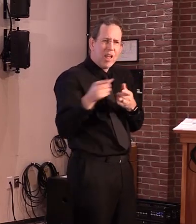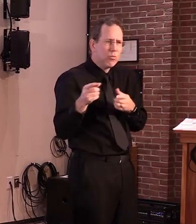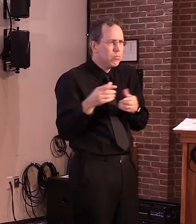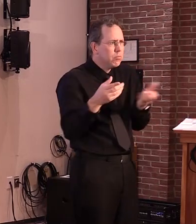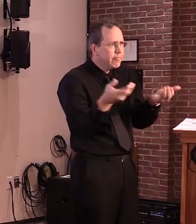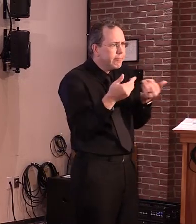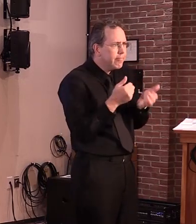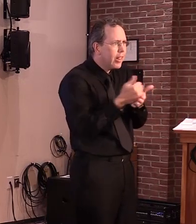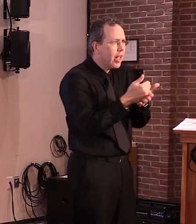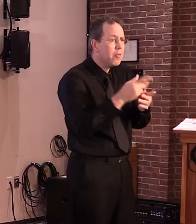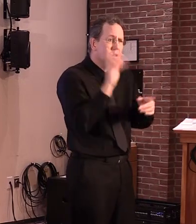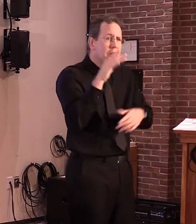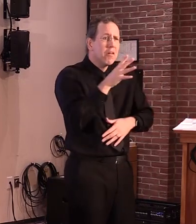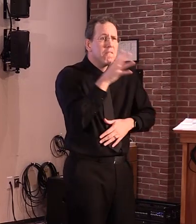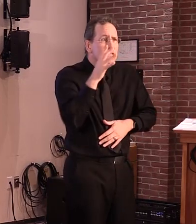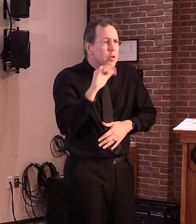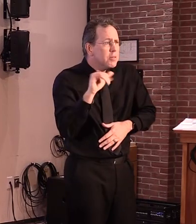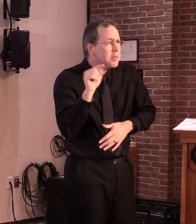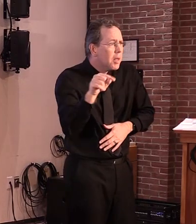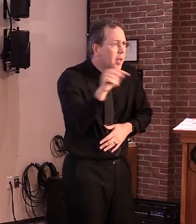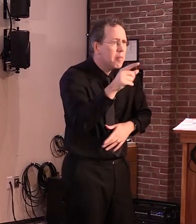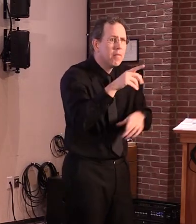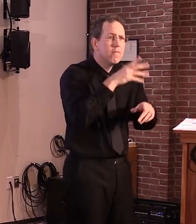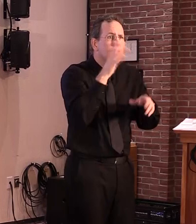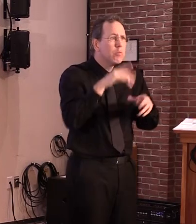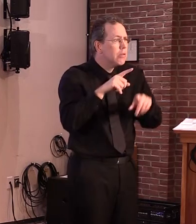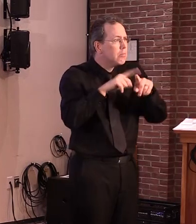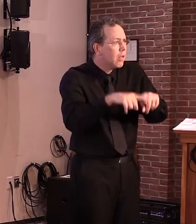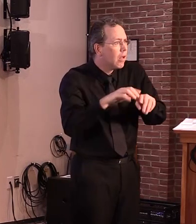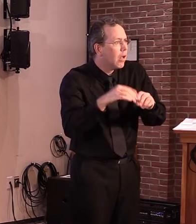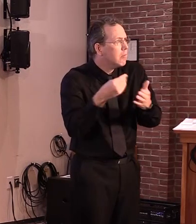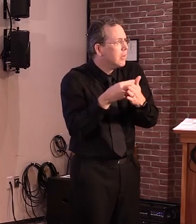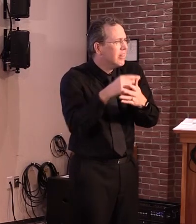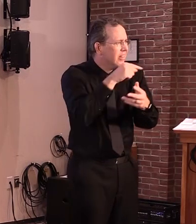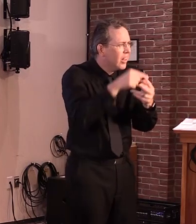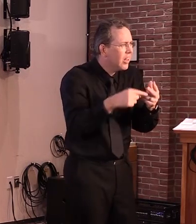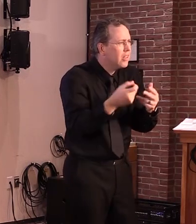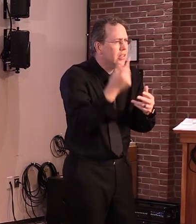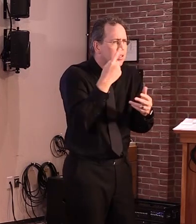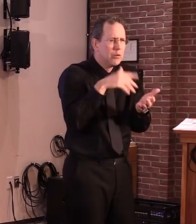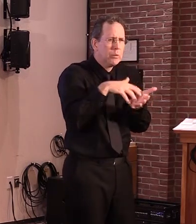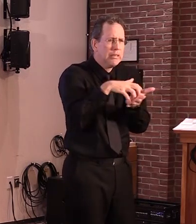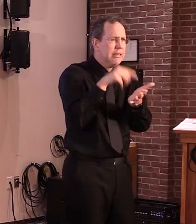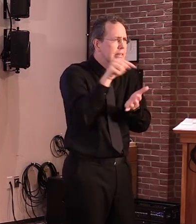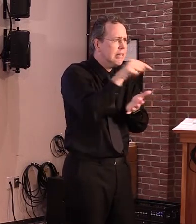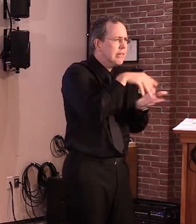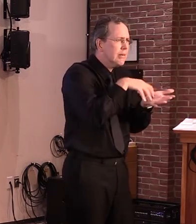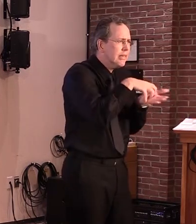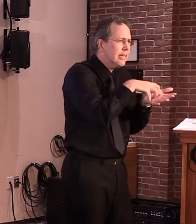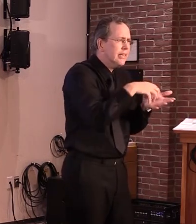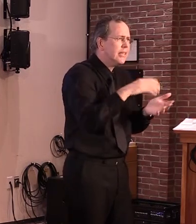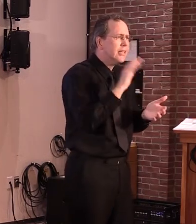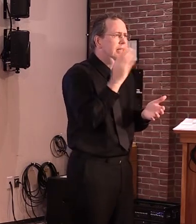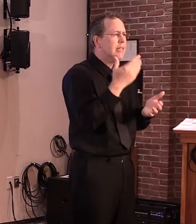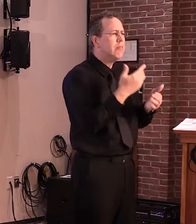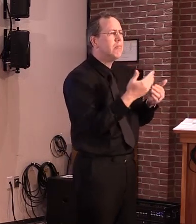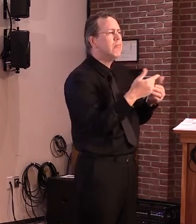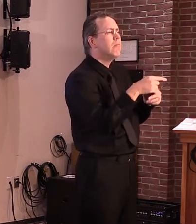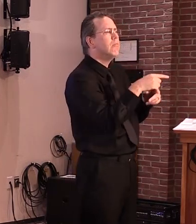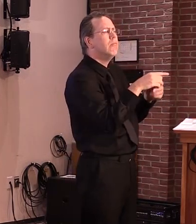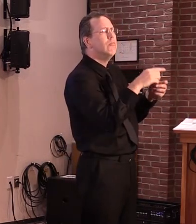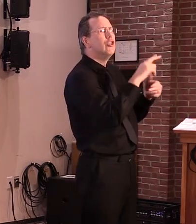be weak, and I just wonder whether it is possible to think